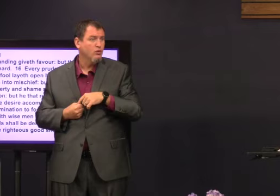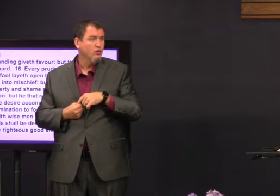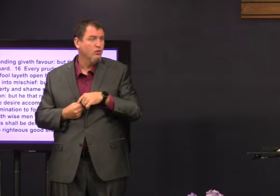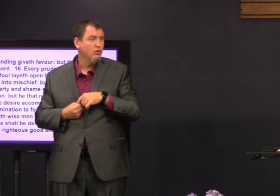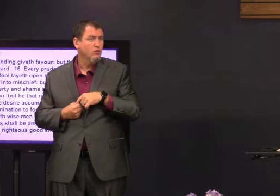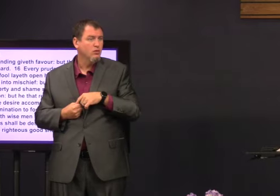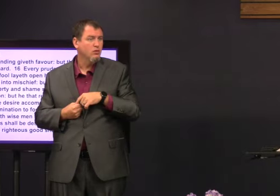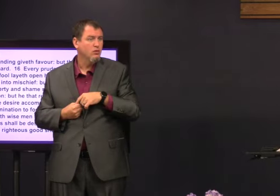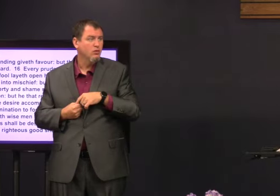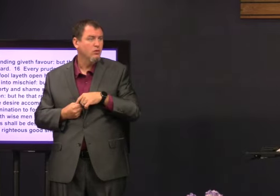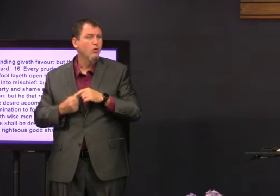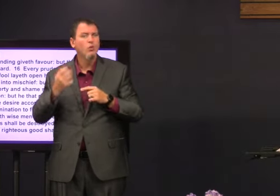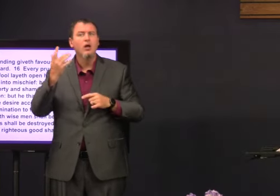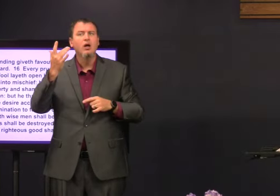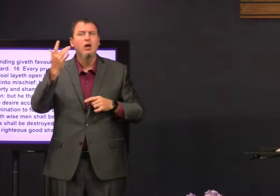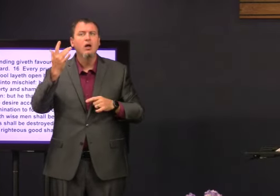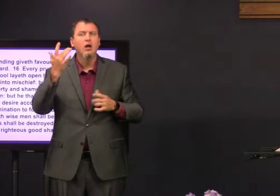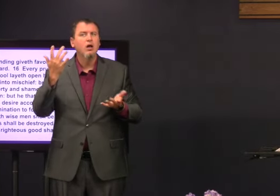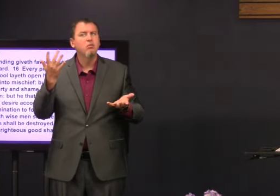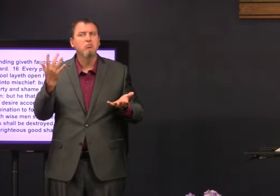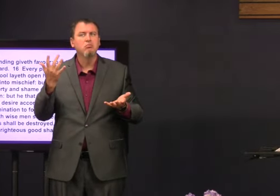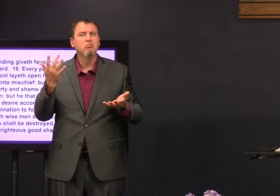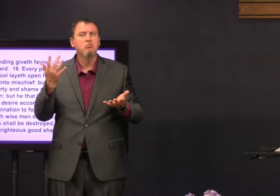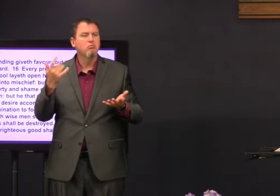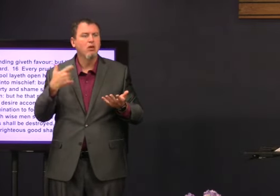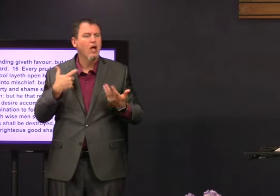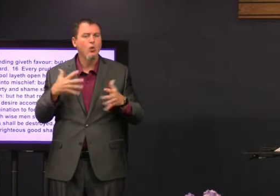That's a fool. Why?